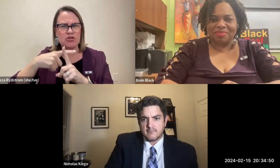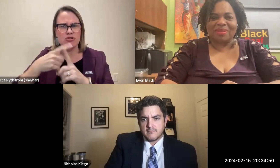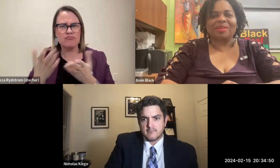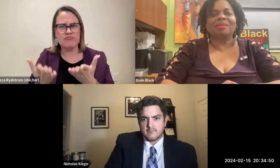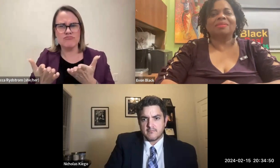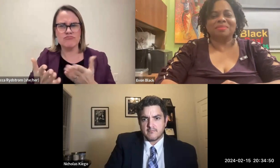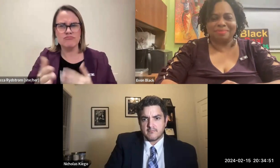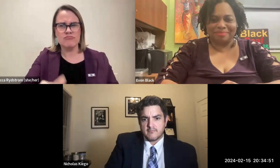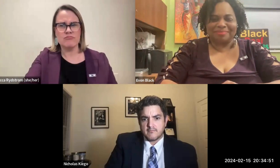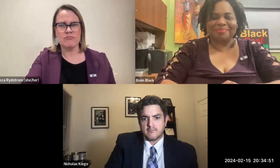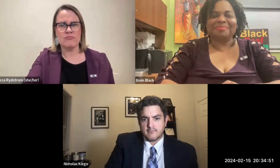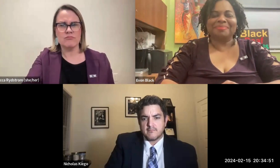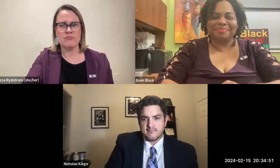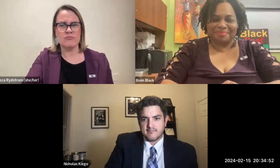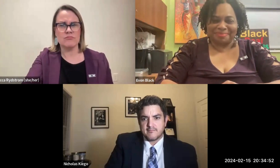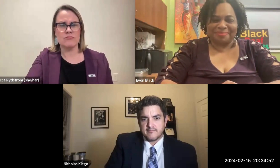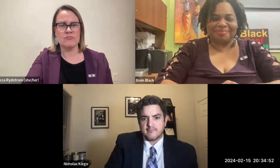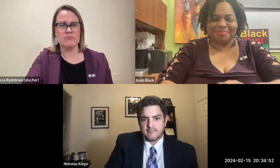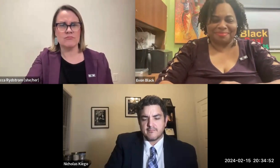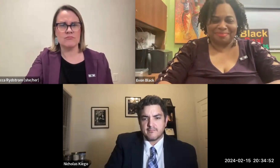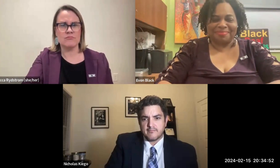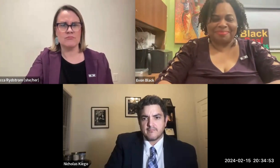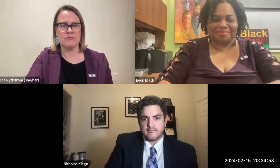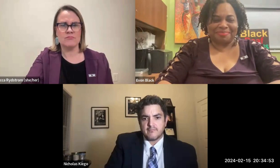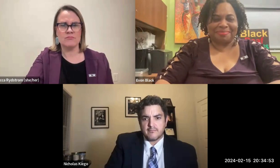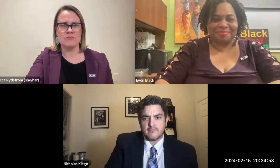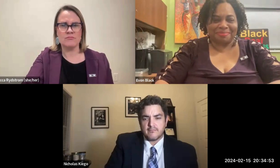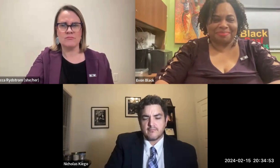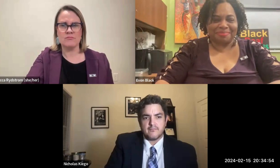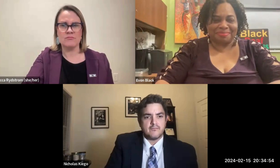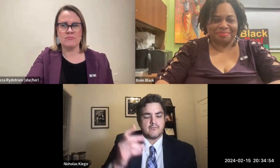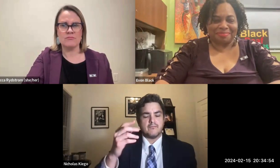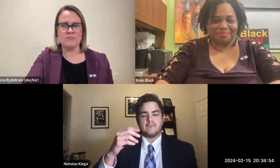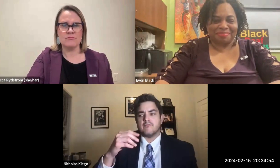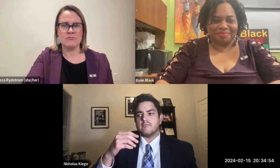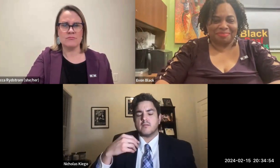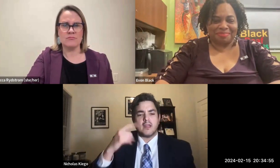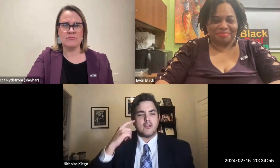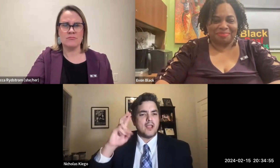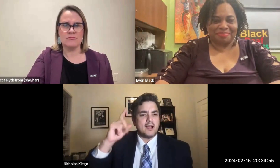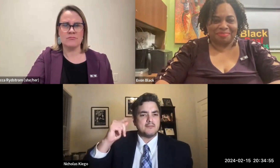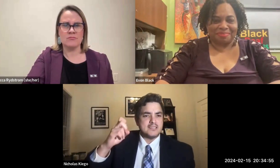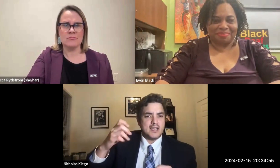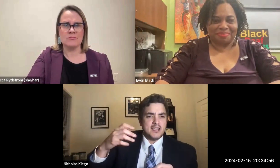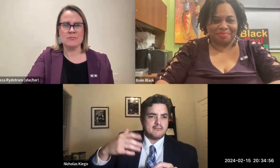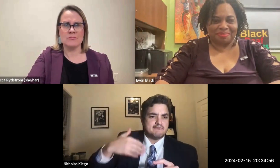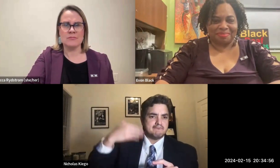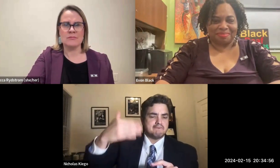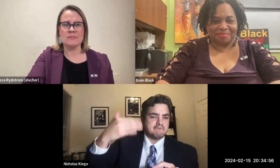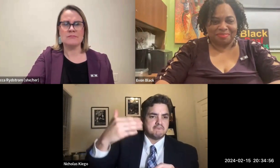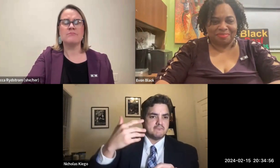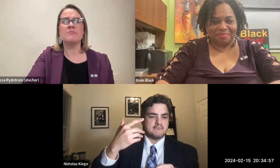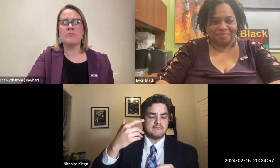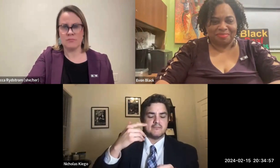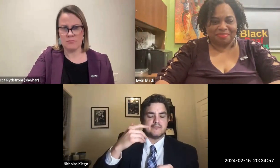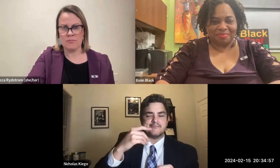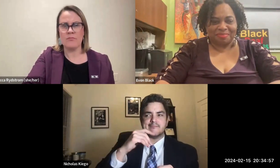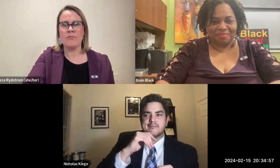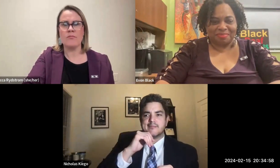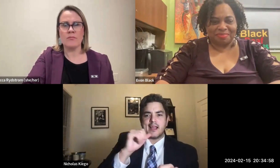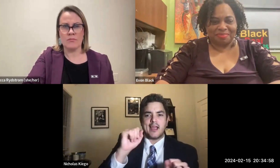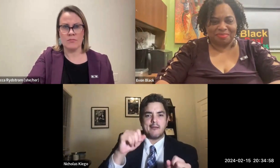time thermometer as to how many gifts have come in the door for the Necessity of Now campaign. Can you speak to that, Nick?